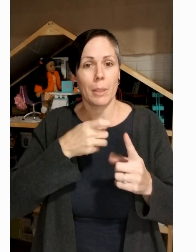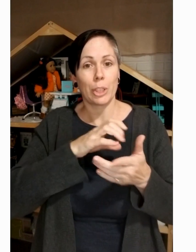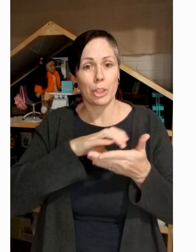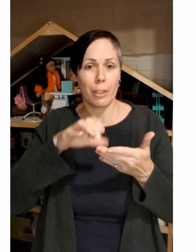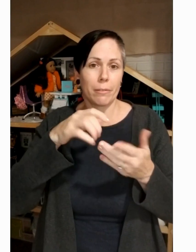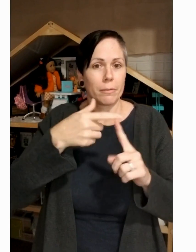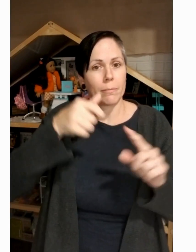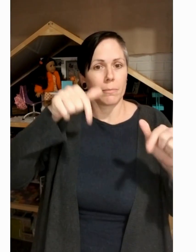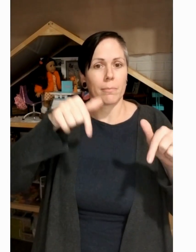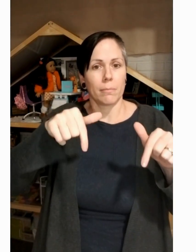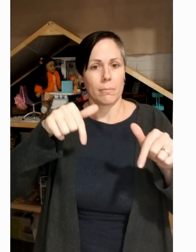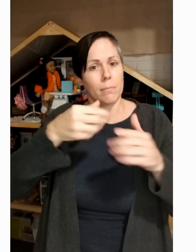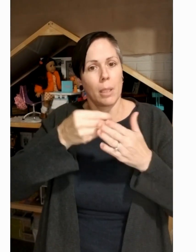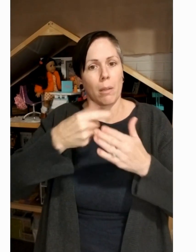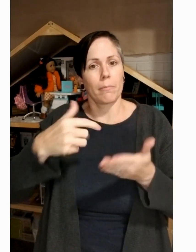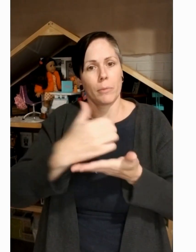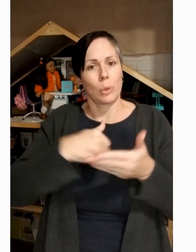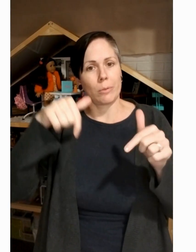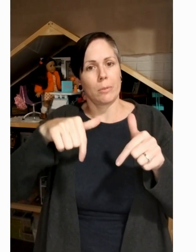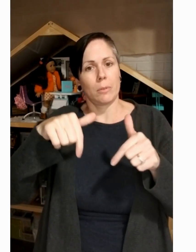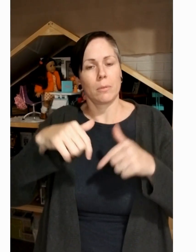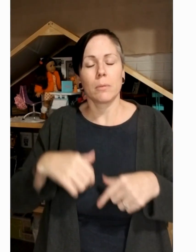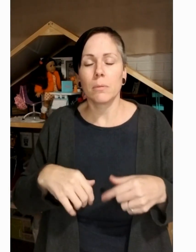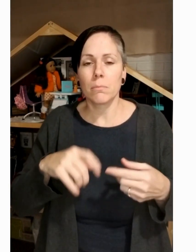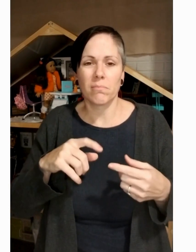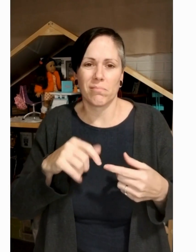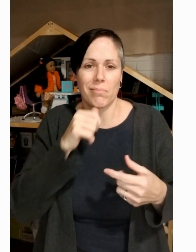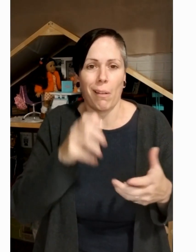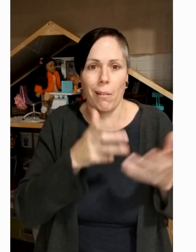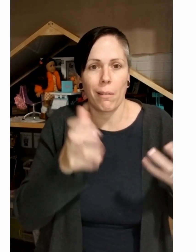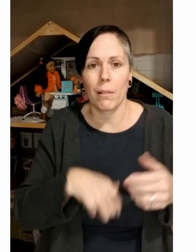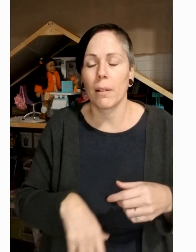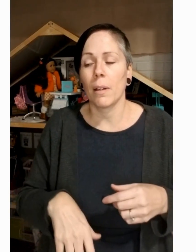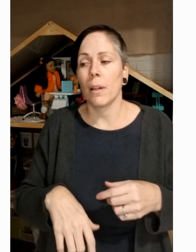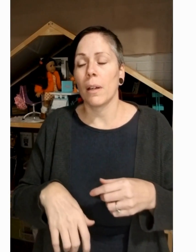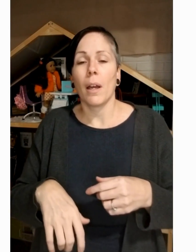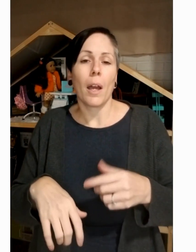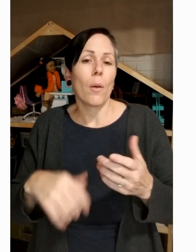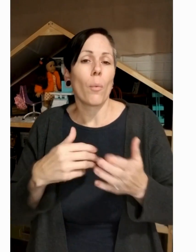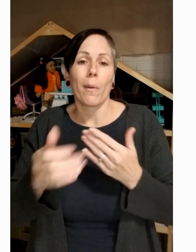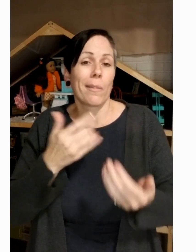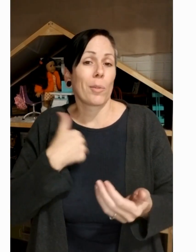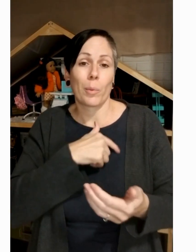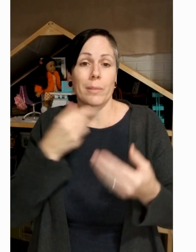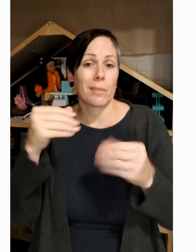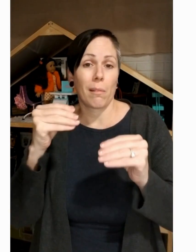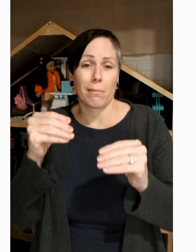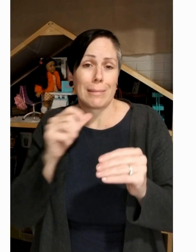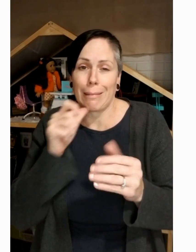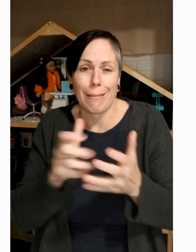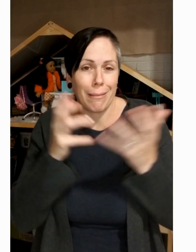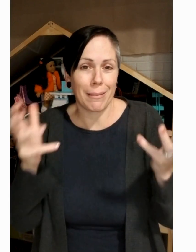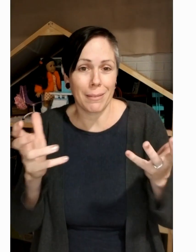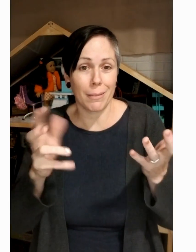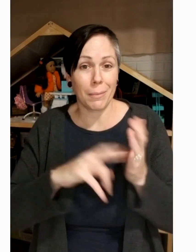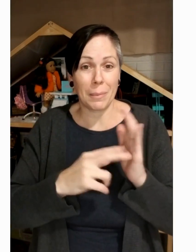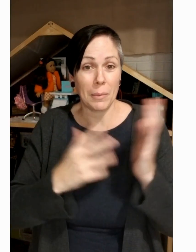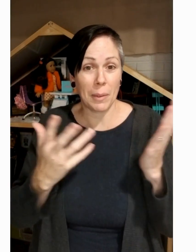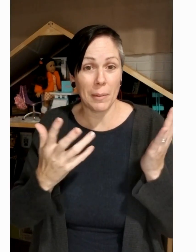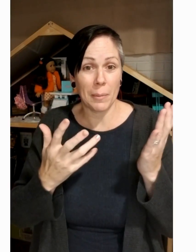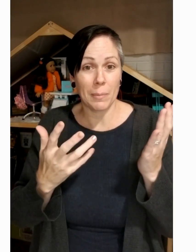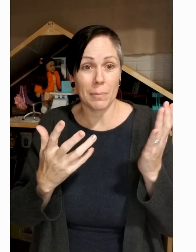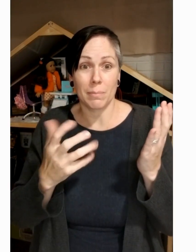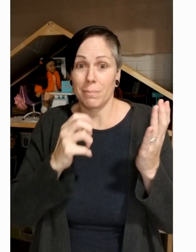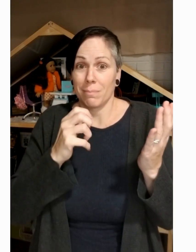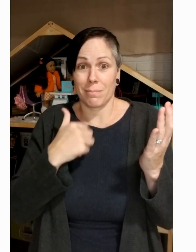checks that I get from doing this, which aren't a ton, and the things that we sell, which is also not a ton, which will mean that